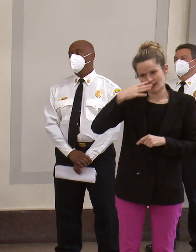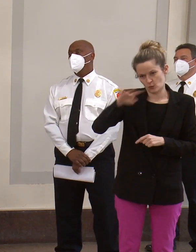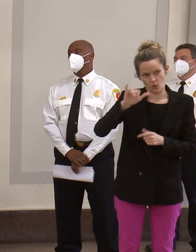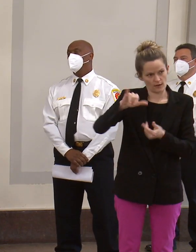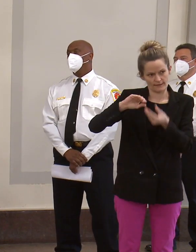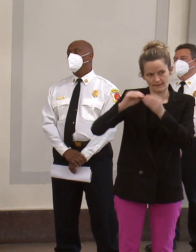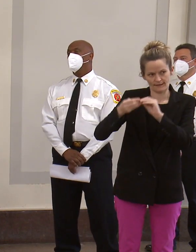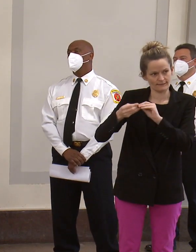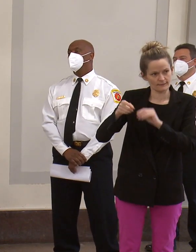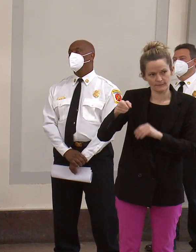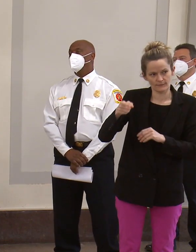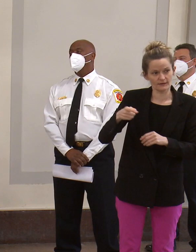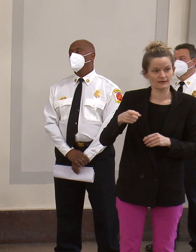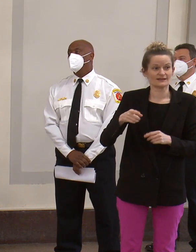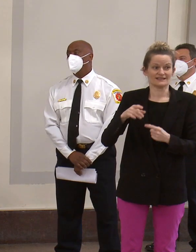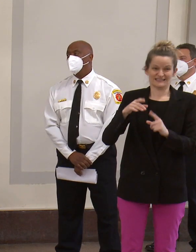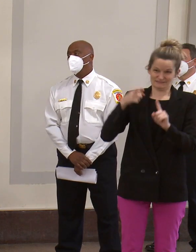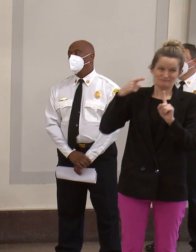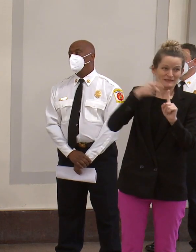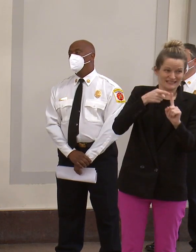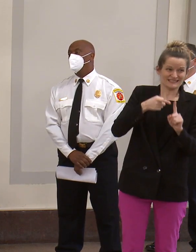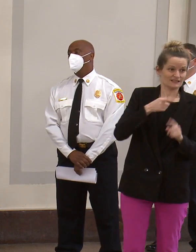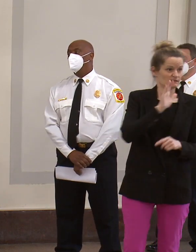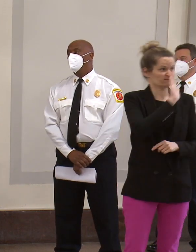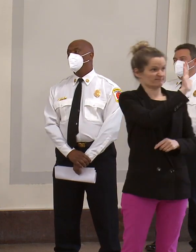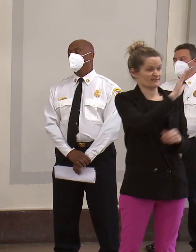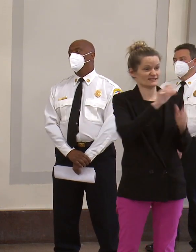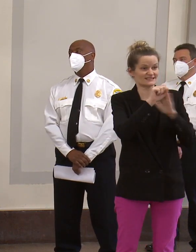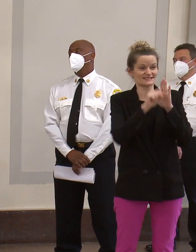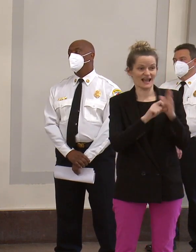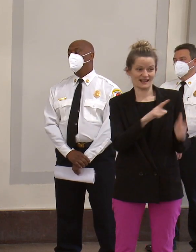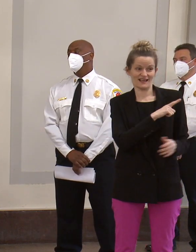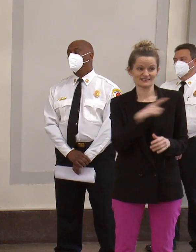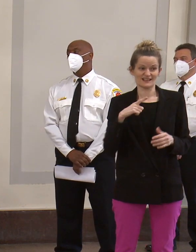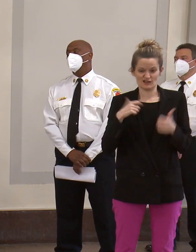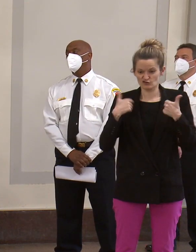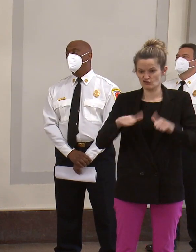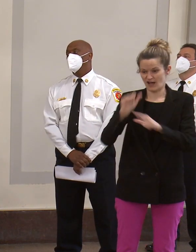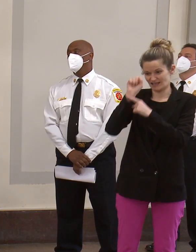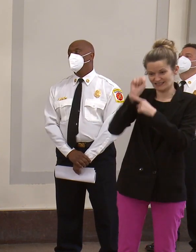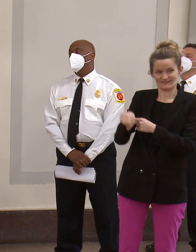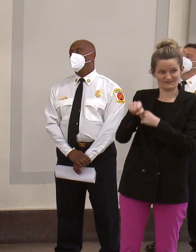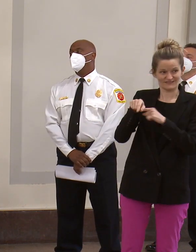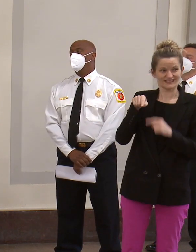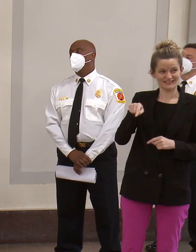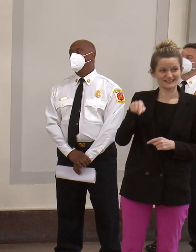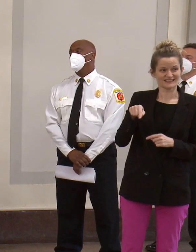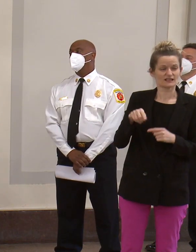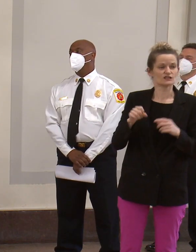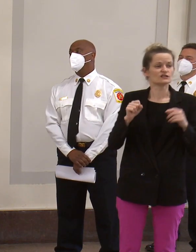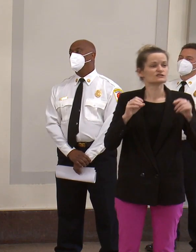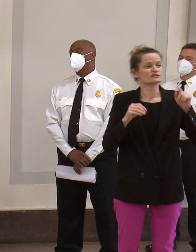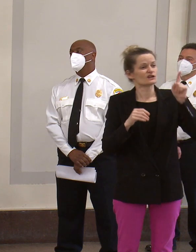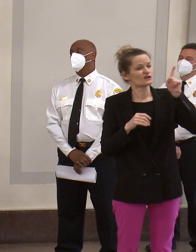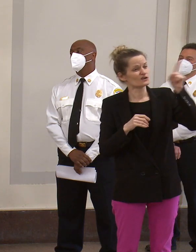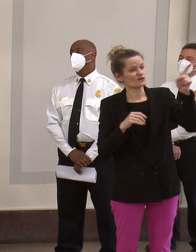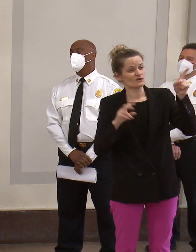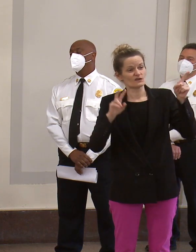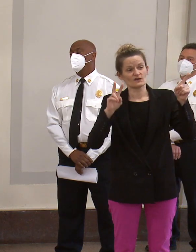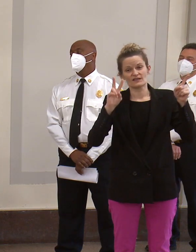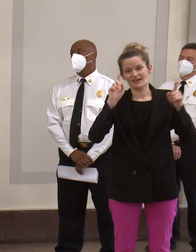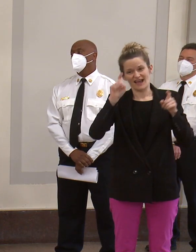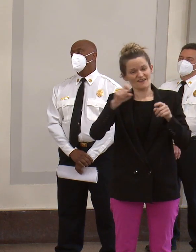the state legislature has taken to override a short-sighted veto of the governor to fully fund public schools in